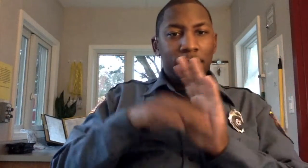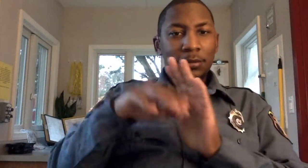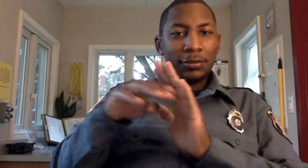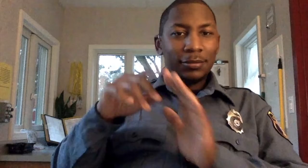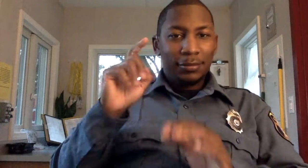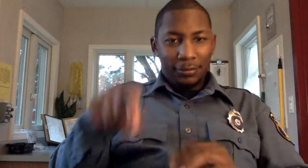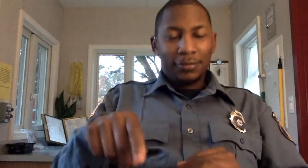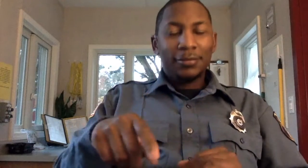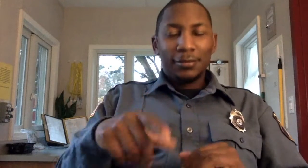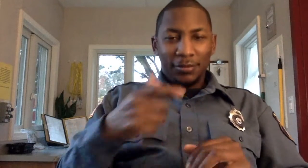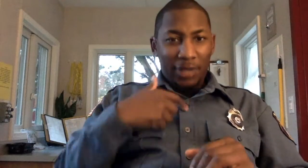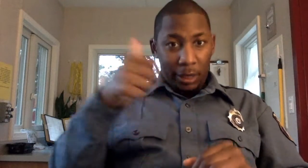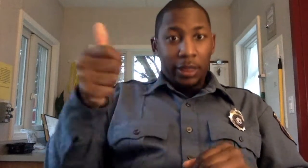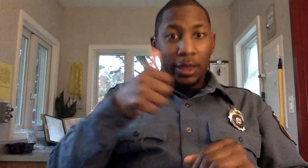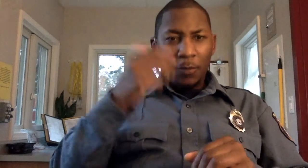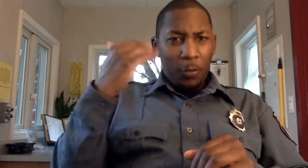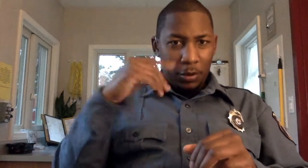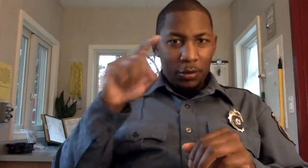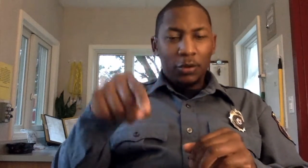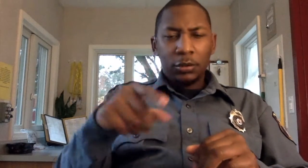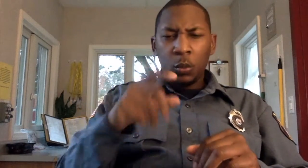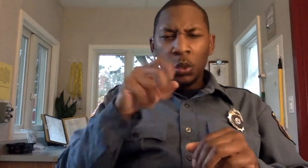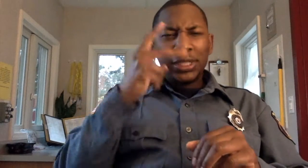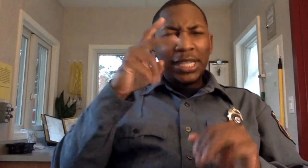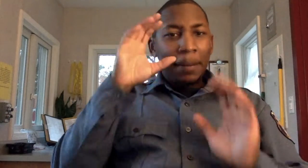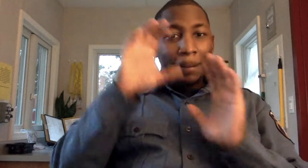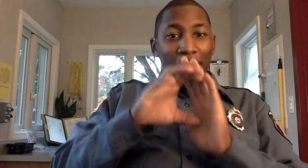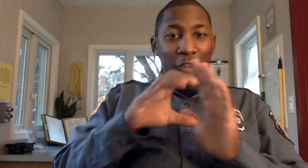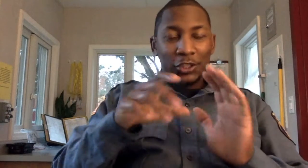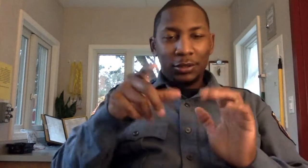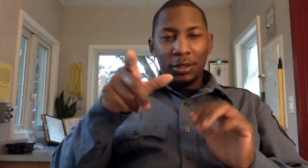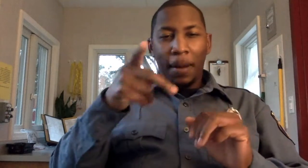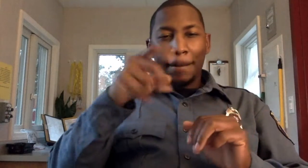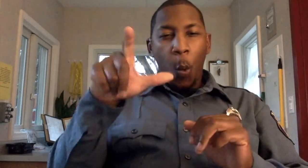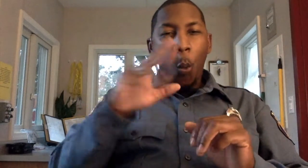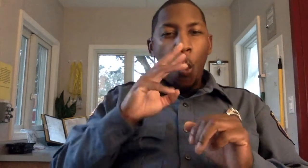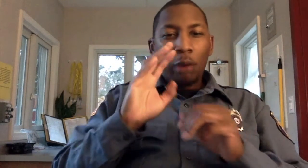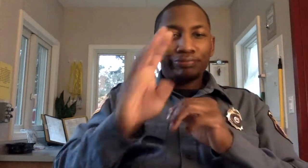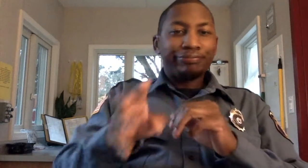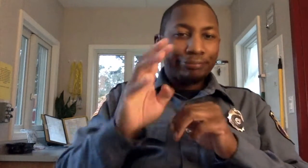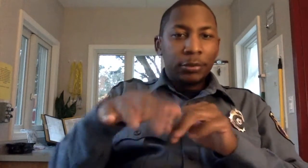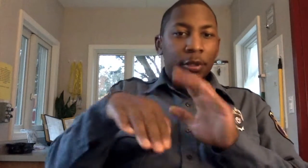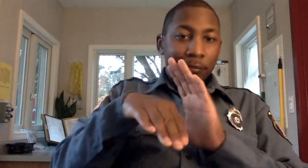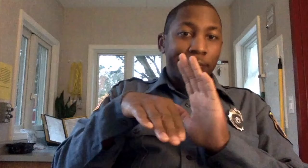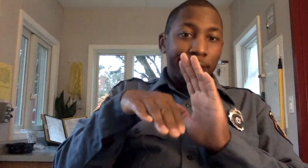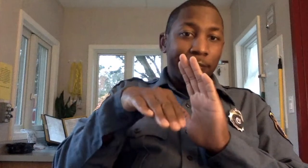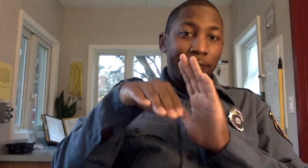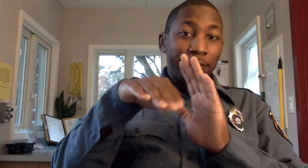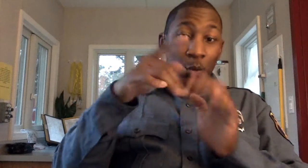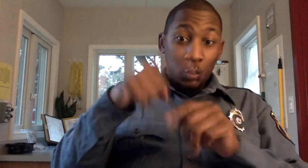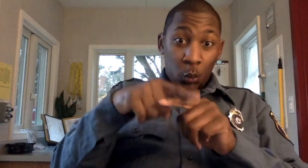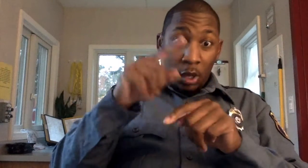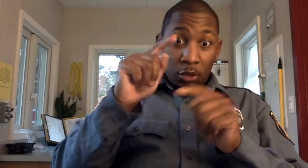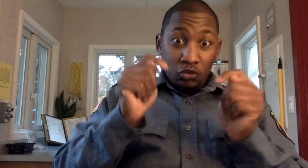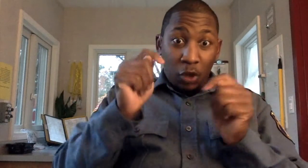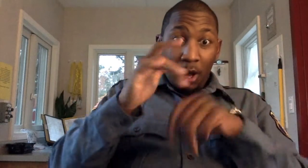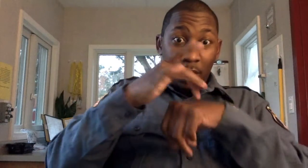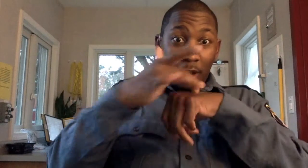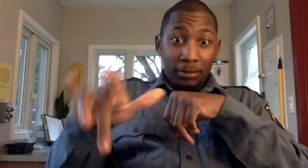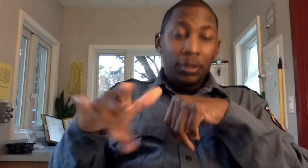pool filled up. We do that for free. So we go to people's houses and fill up their pools. So I'll show you a picture of that too.